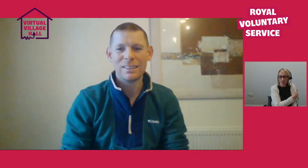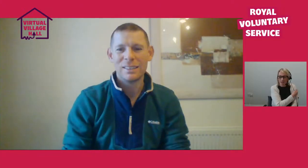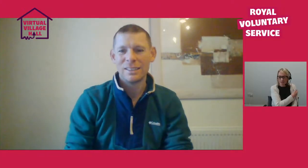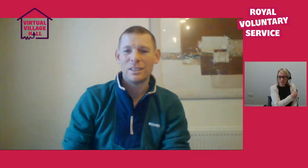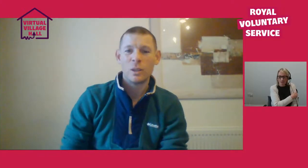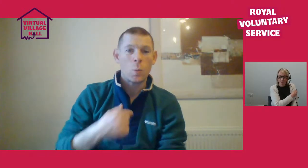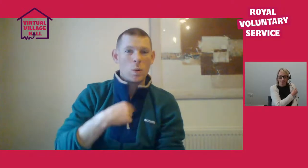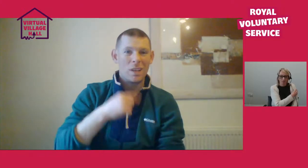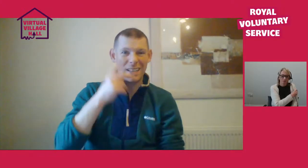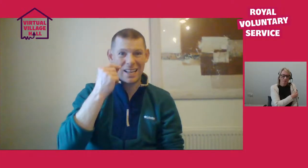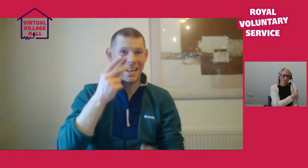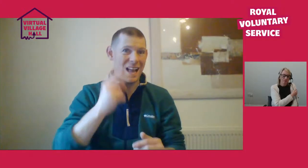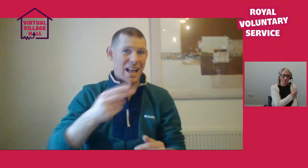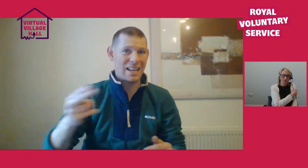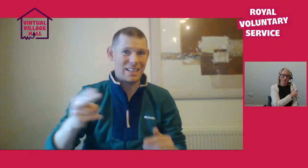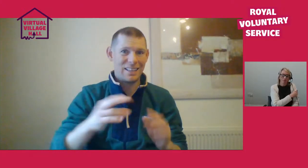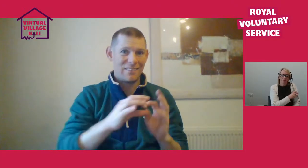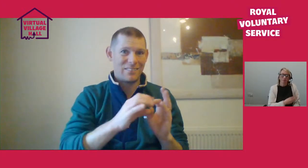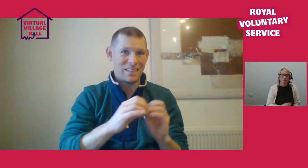much.